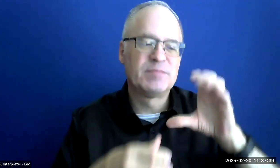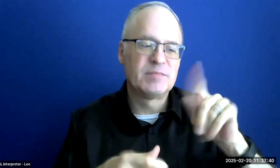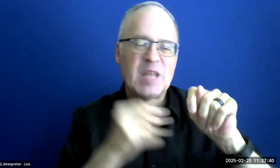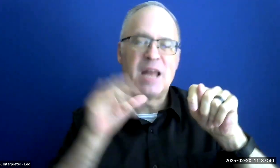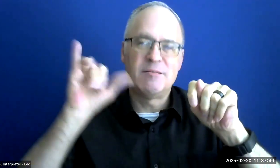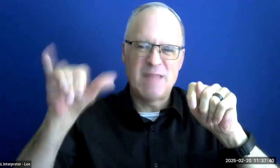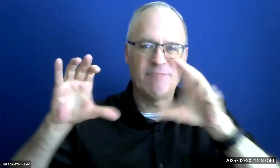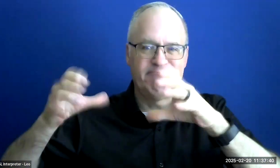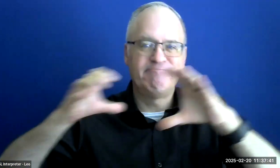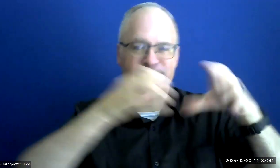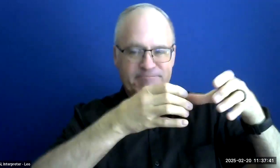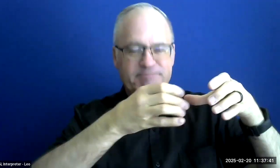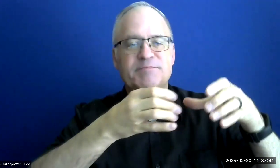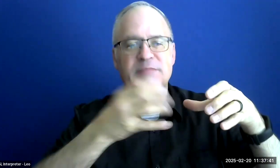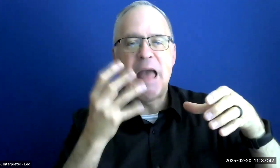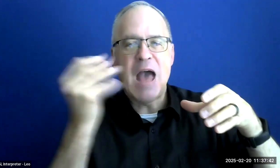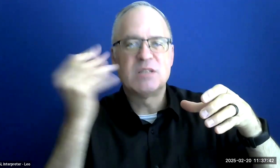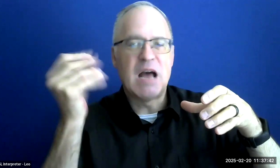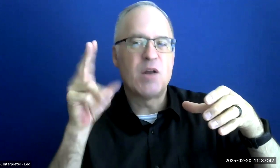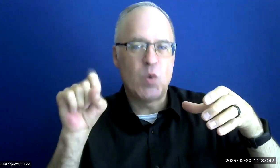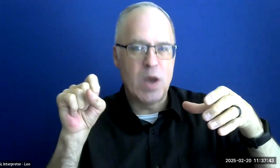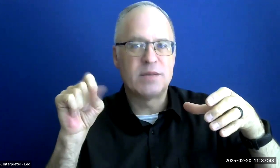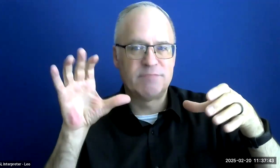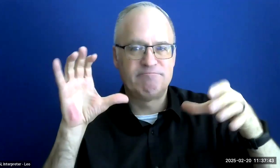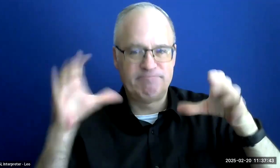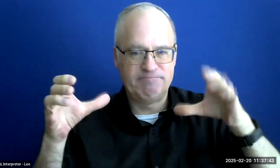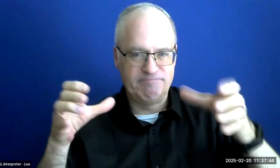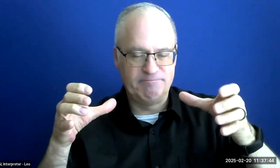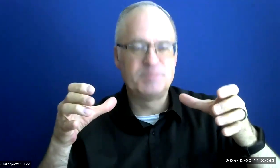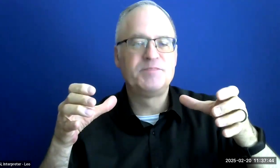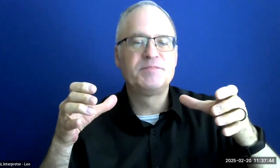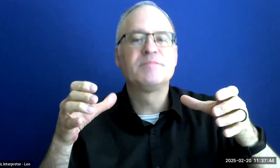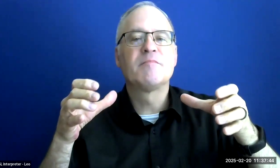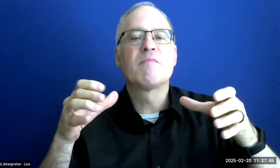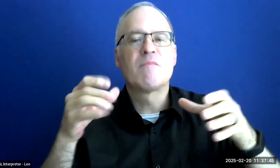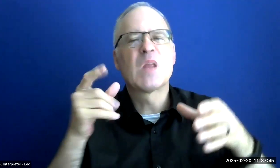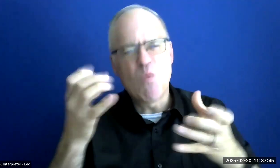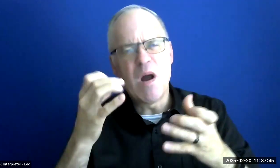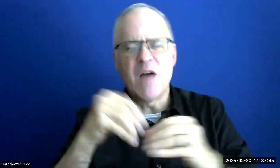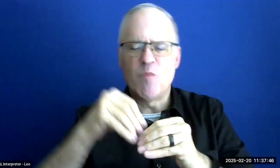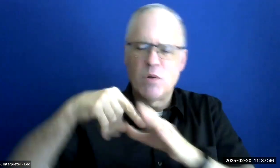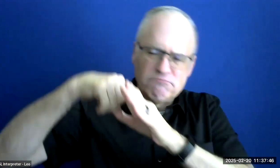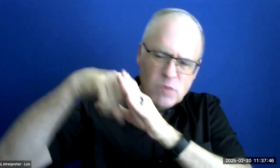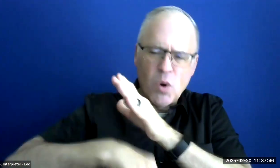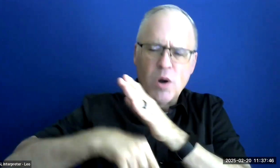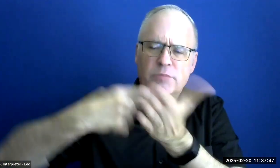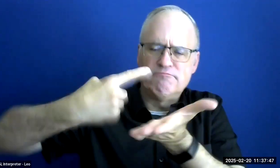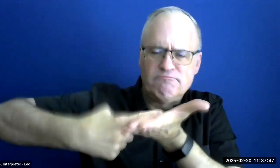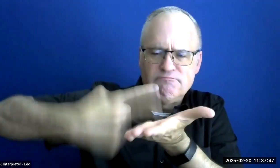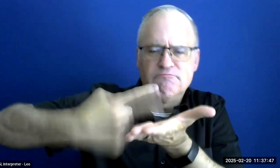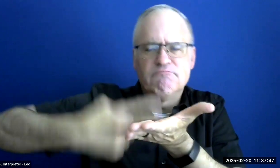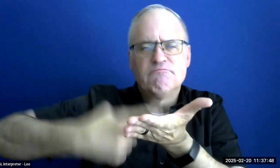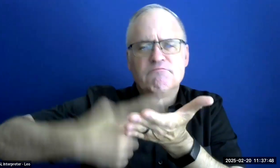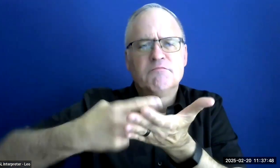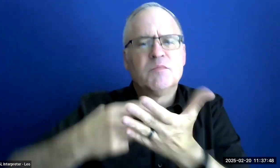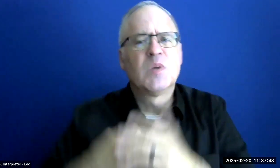Standing Committee on Regional Conferences outside the U.S., to have a thorough discussion and exploration of these questions and